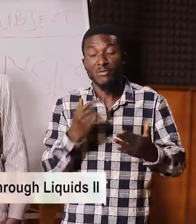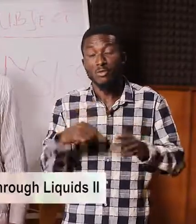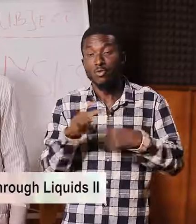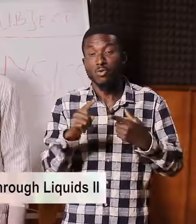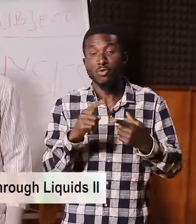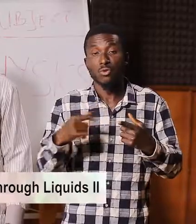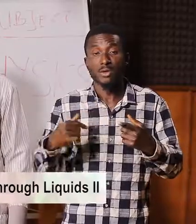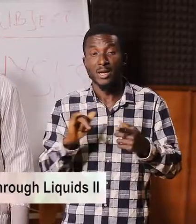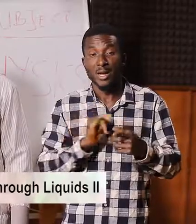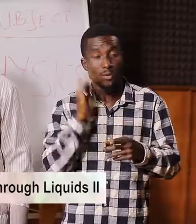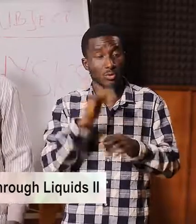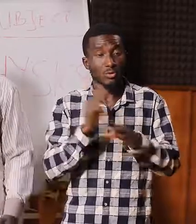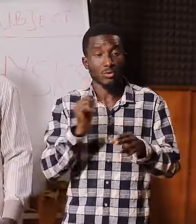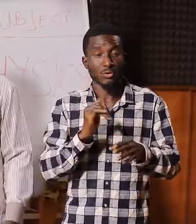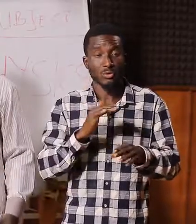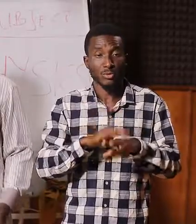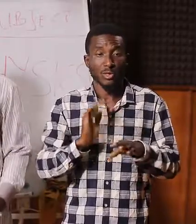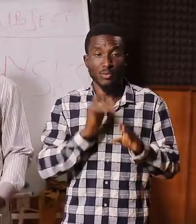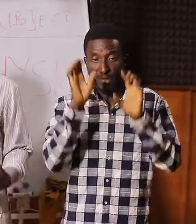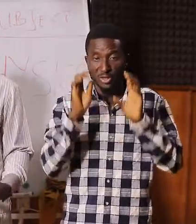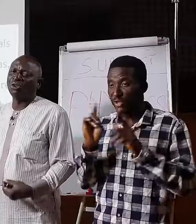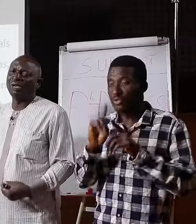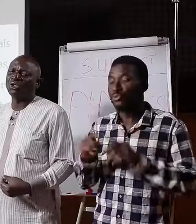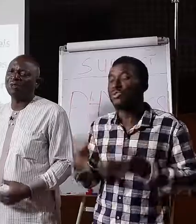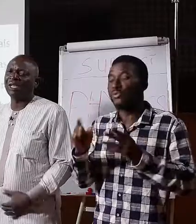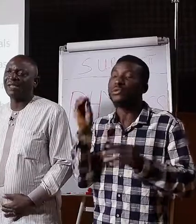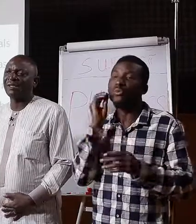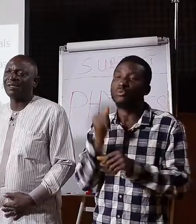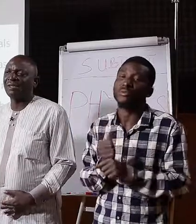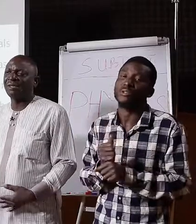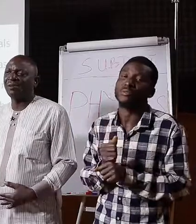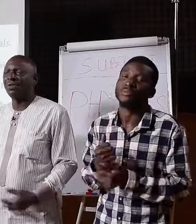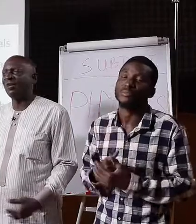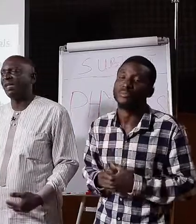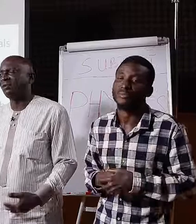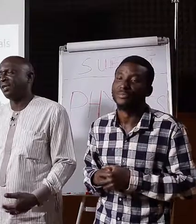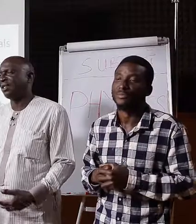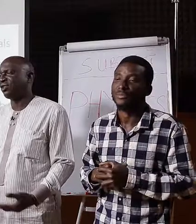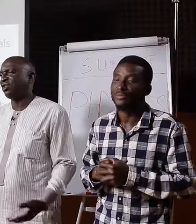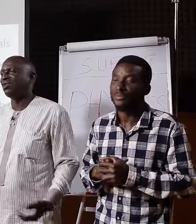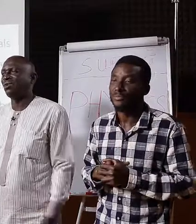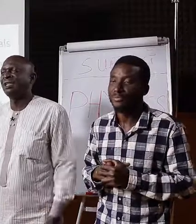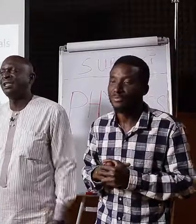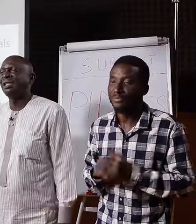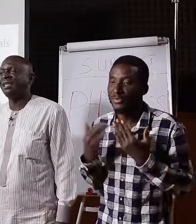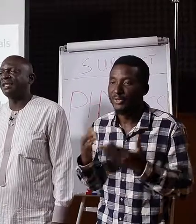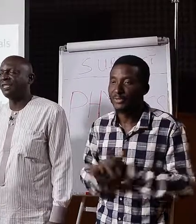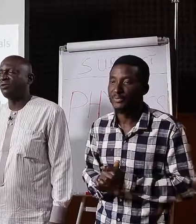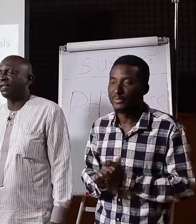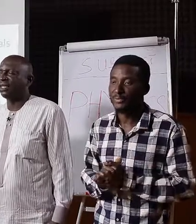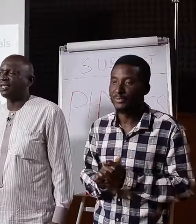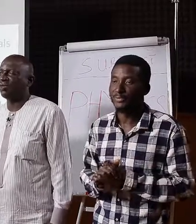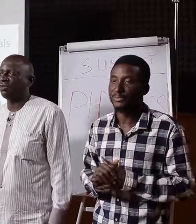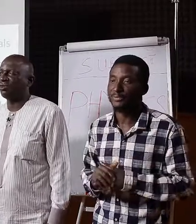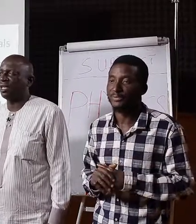I will call on my colleague, Mr. Napoleon Kure, who will come and summarize what we have discussed so far and then